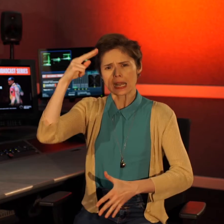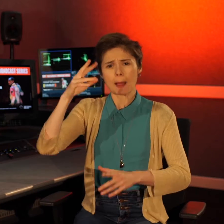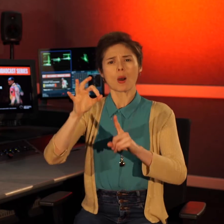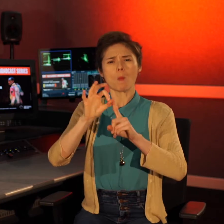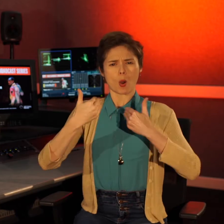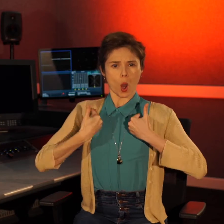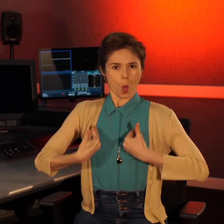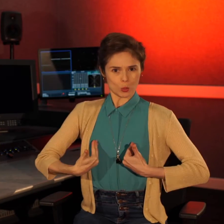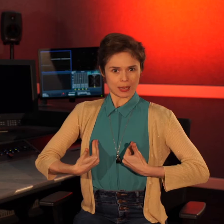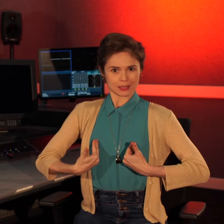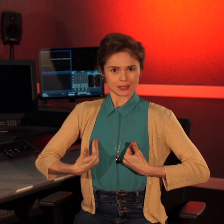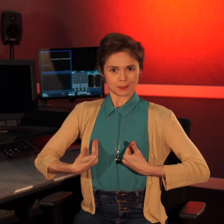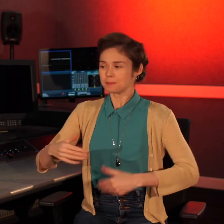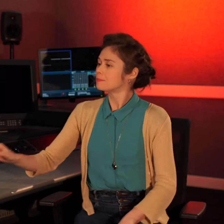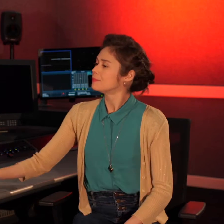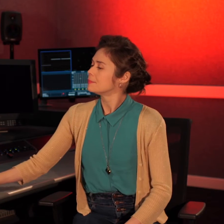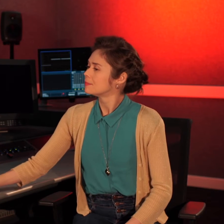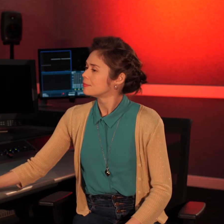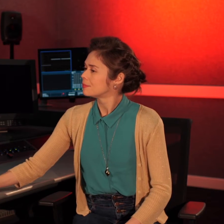Polonius, and his sign name.